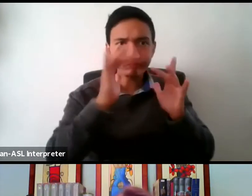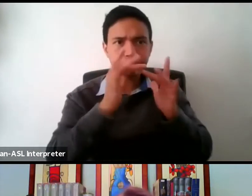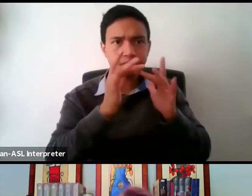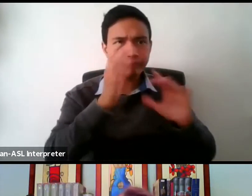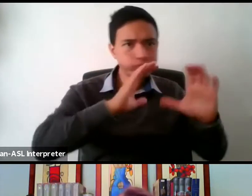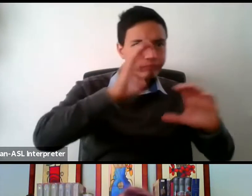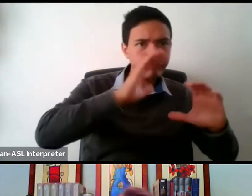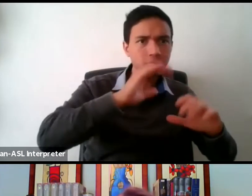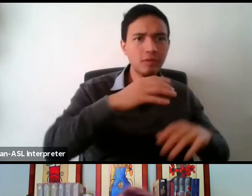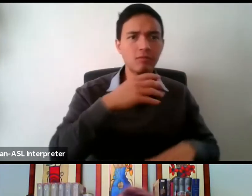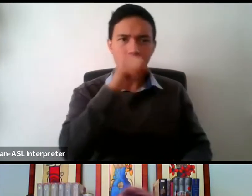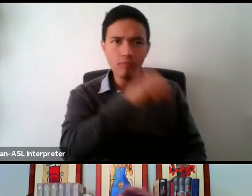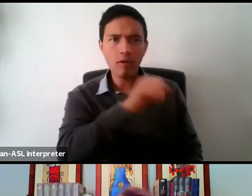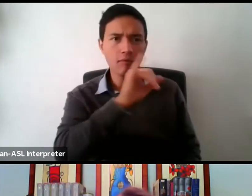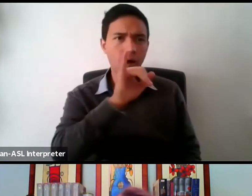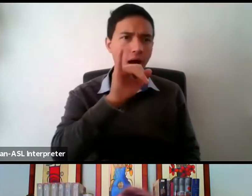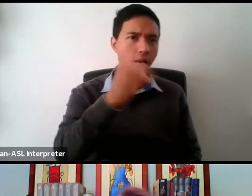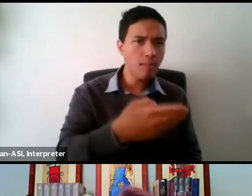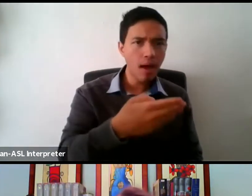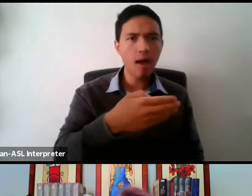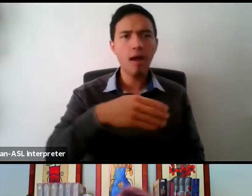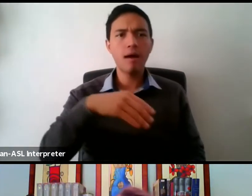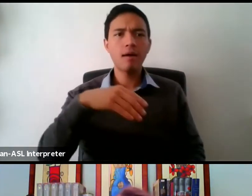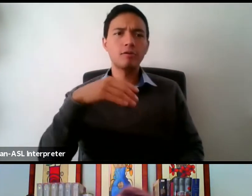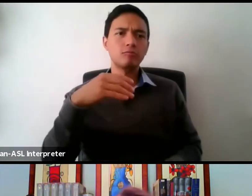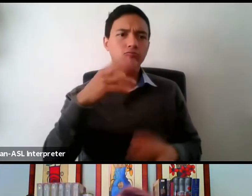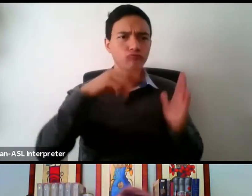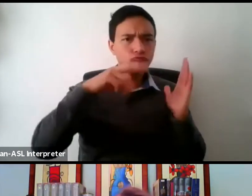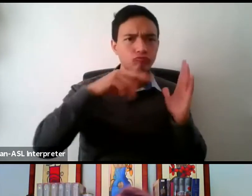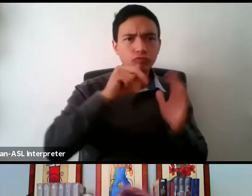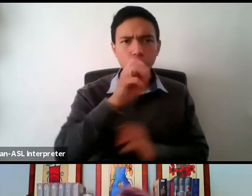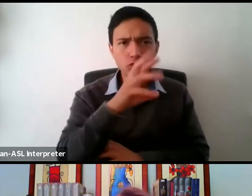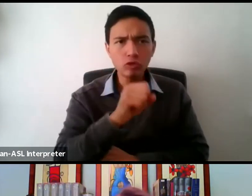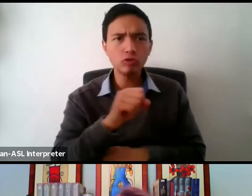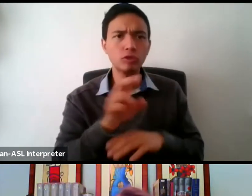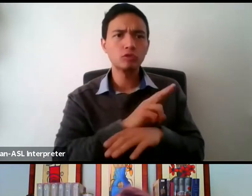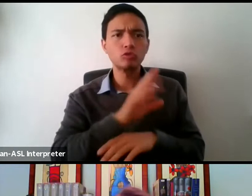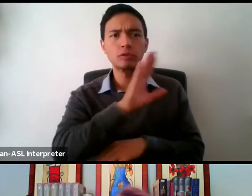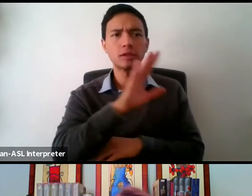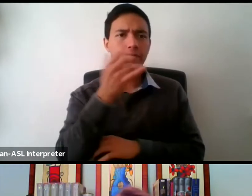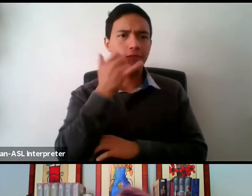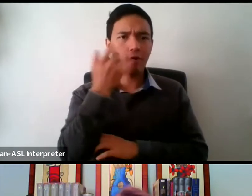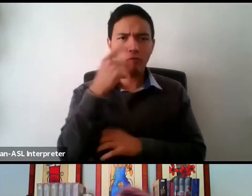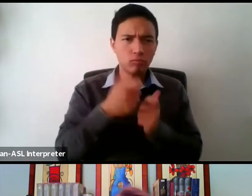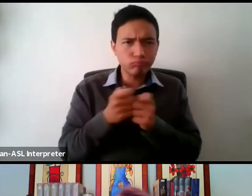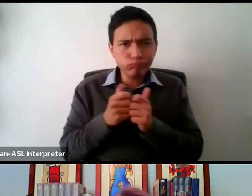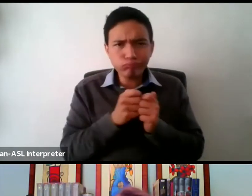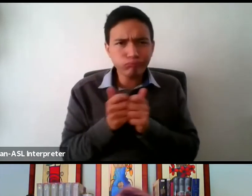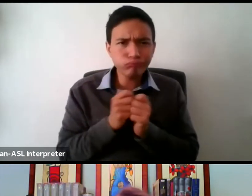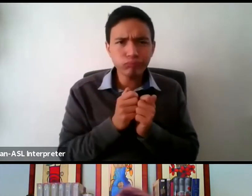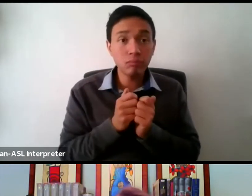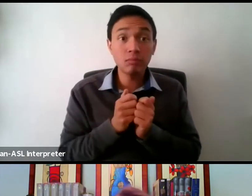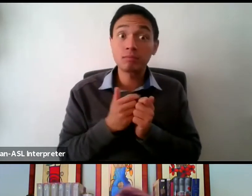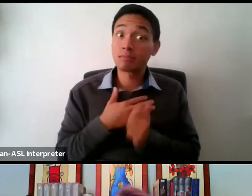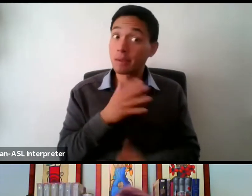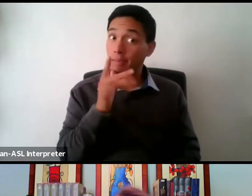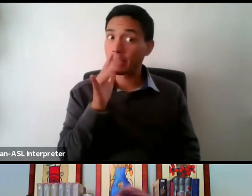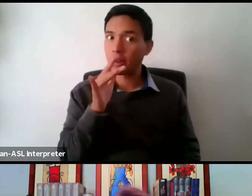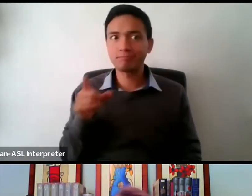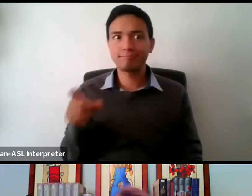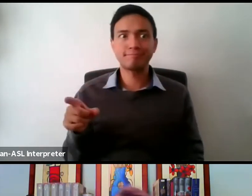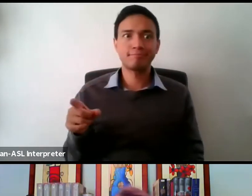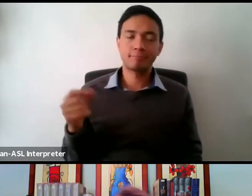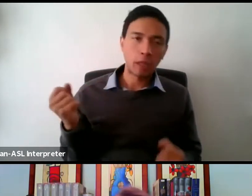being on his iPad, reading the news, and he loved using his phone to text people. My mother was